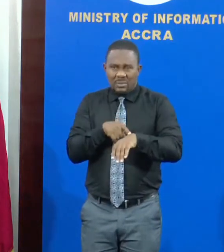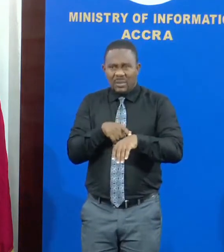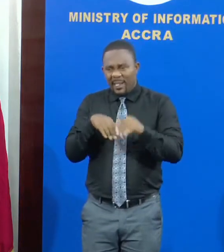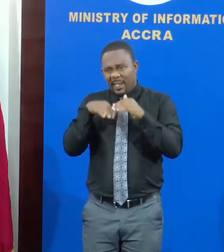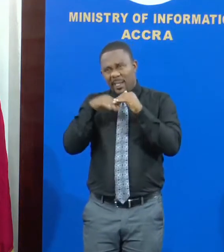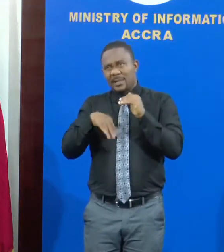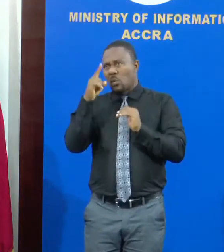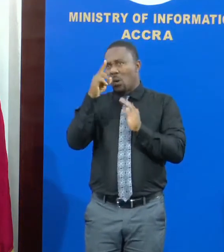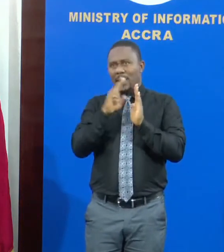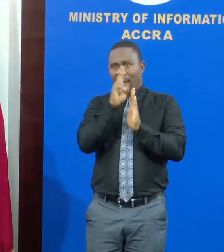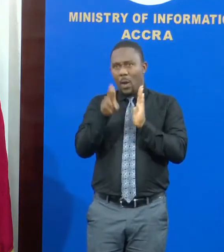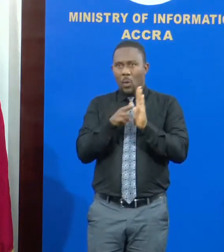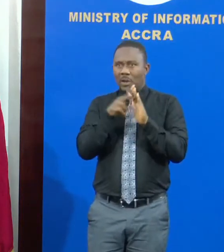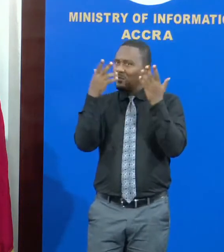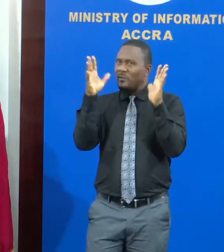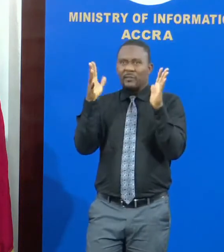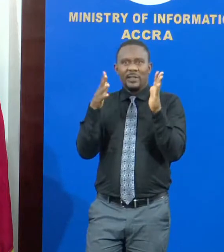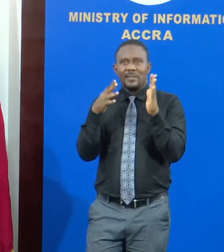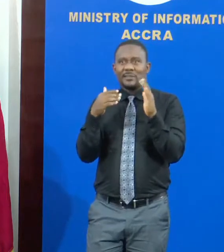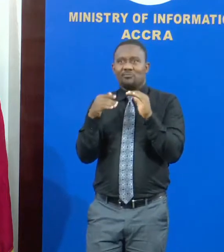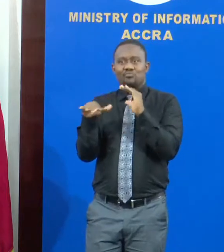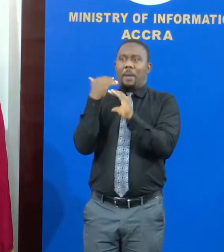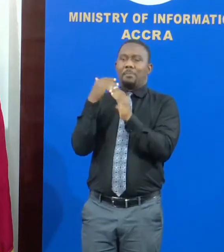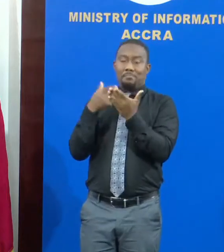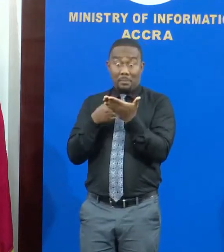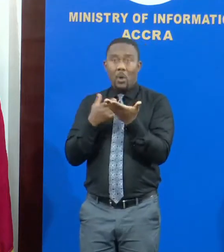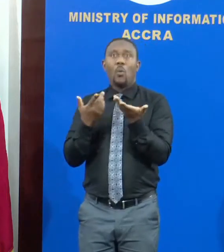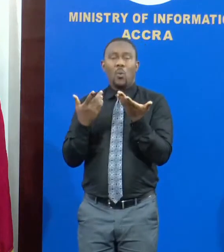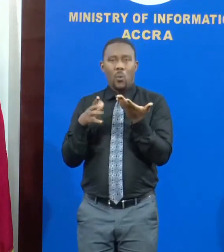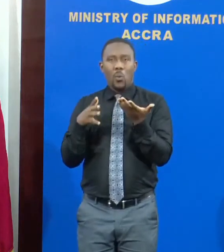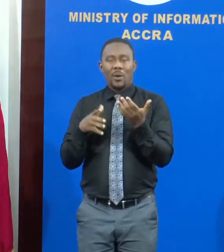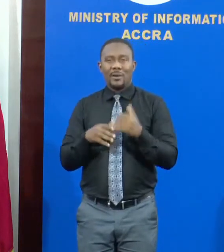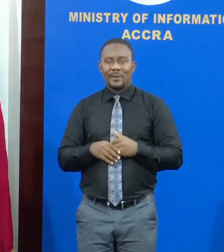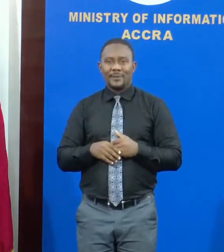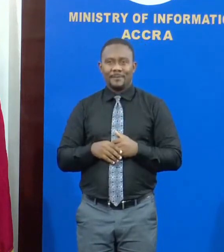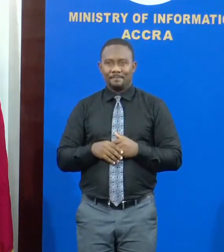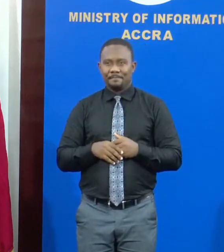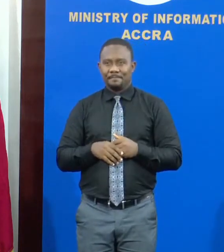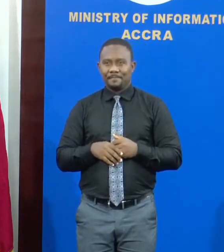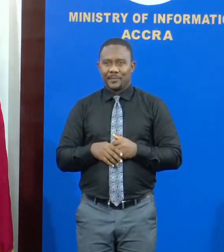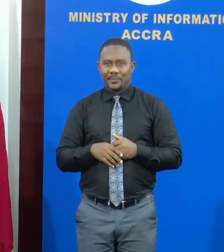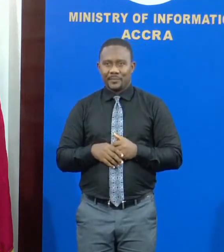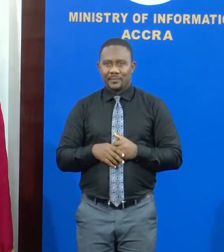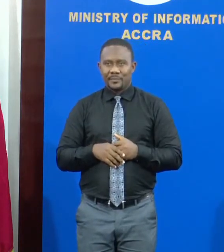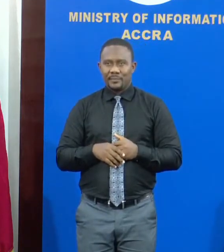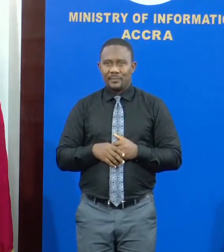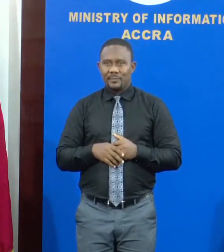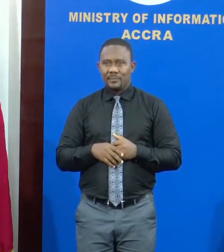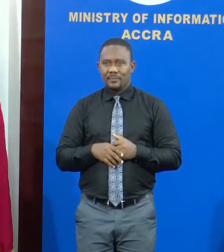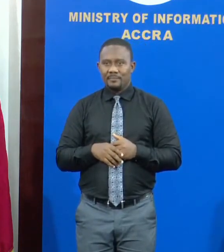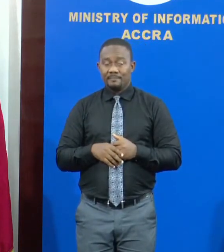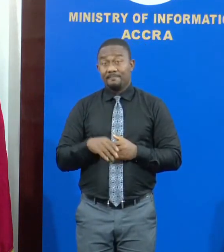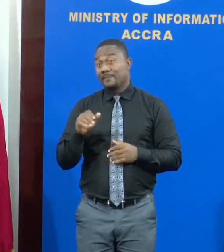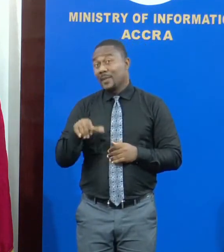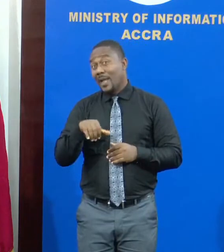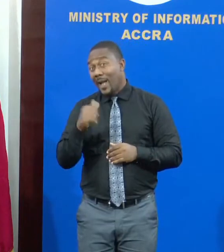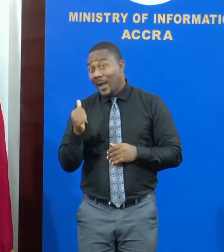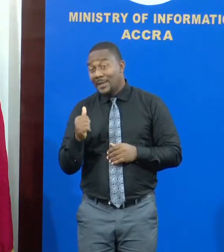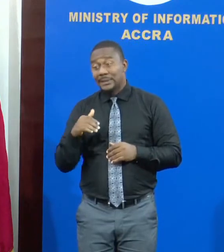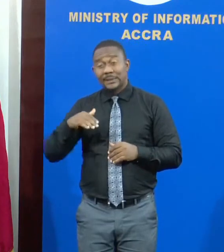than an hour, you have your response already. Those who do not